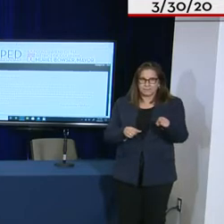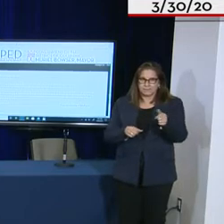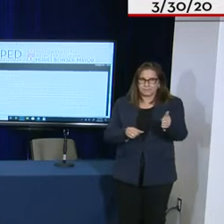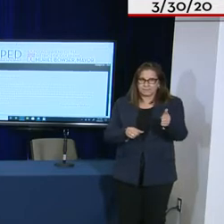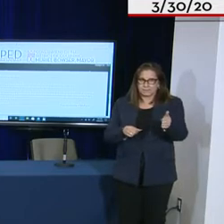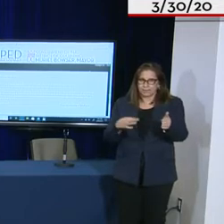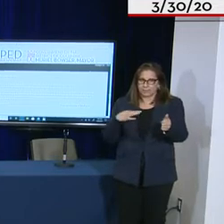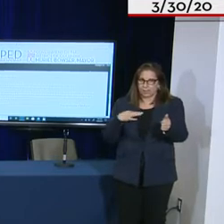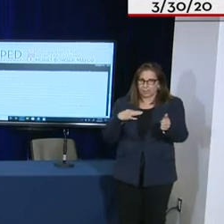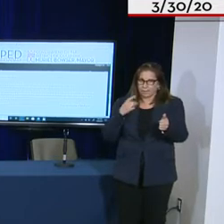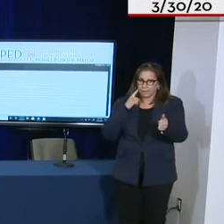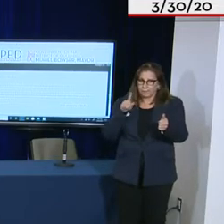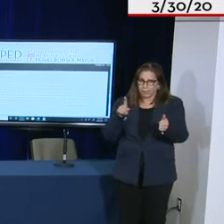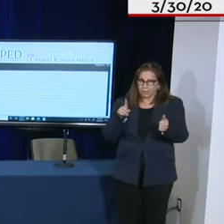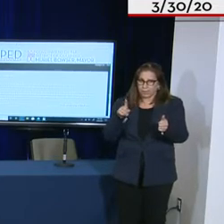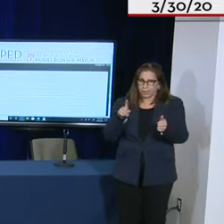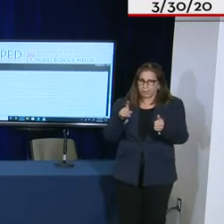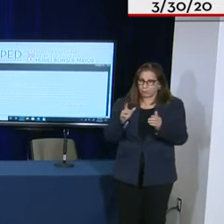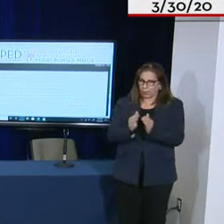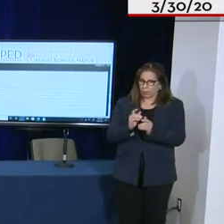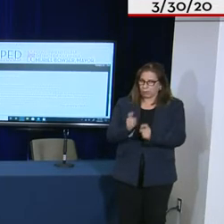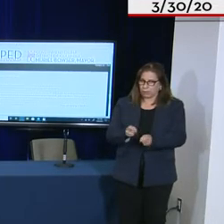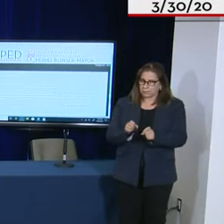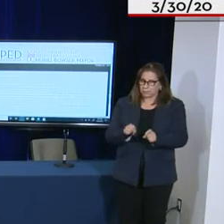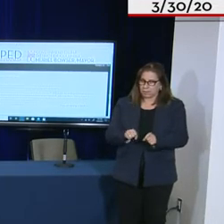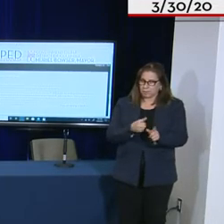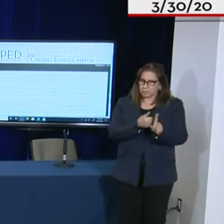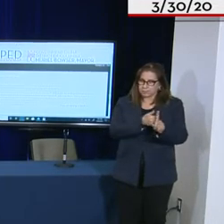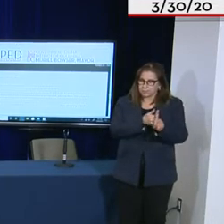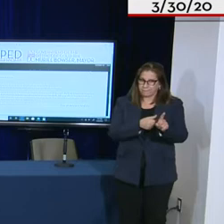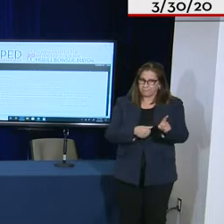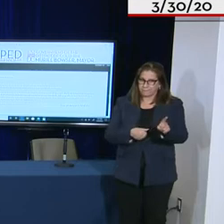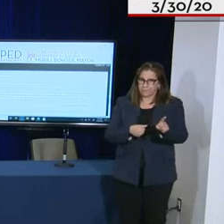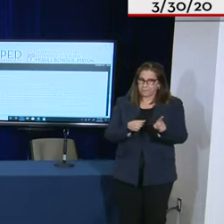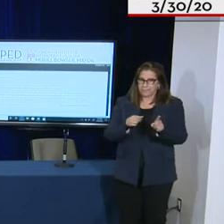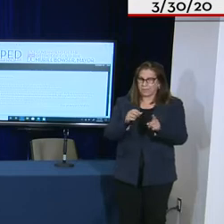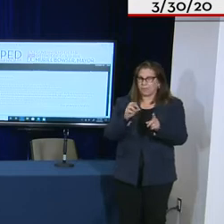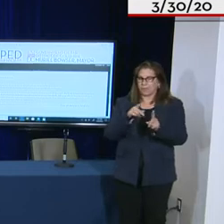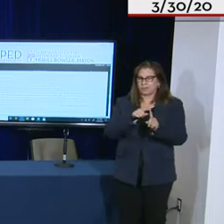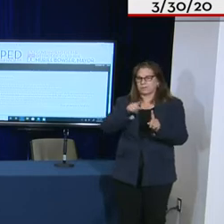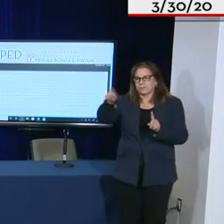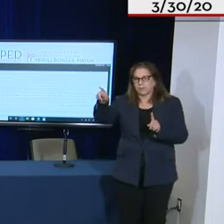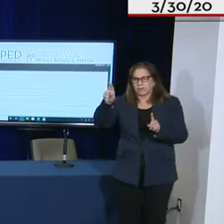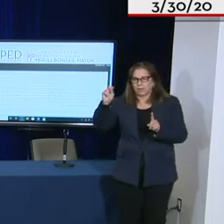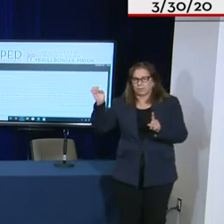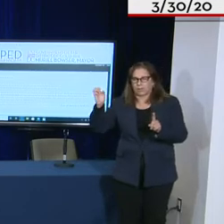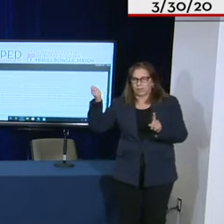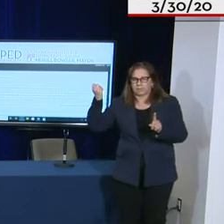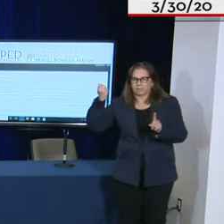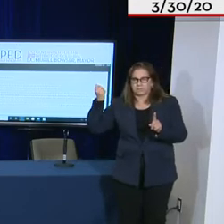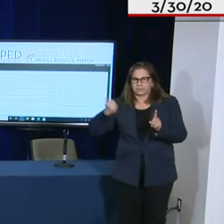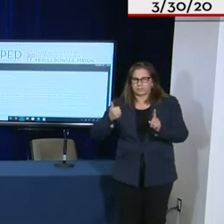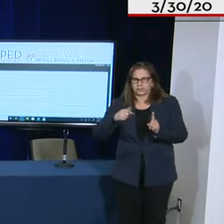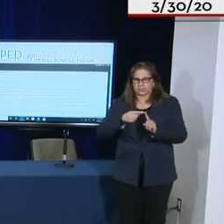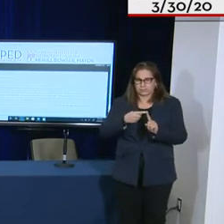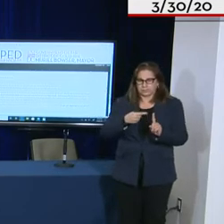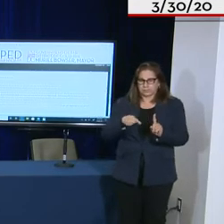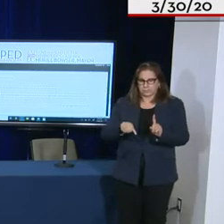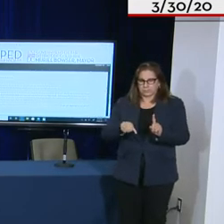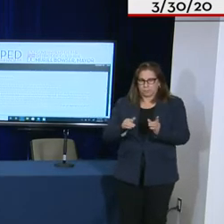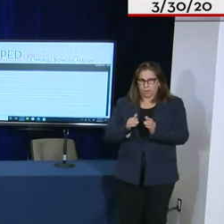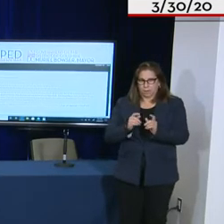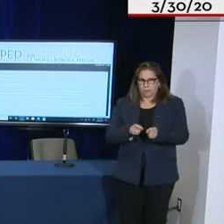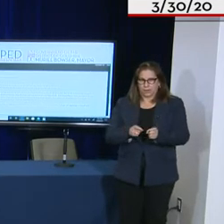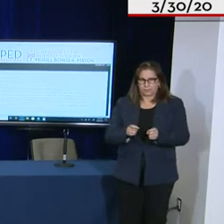for the small businesses, or should they file for unemployment? So I think that would be the decision would really be up to